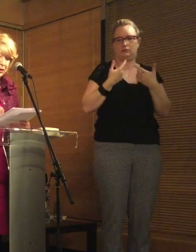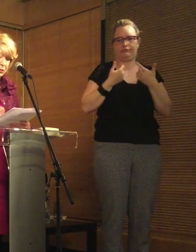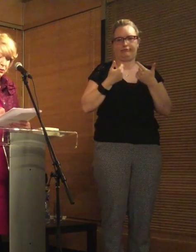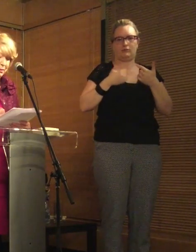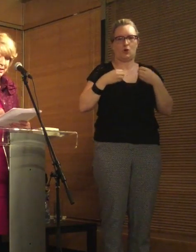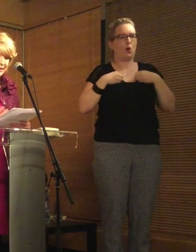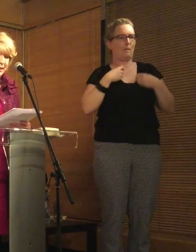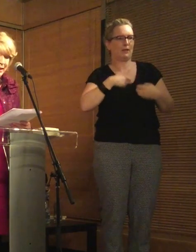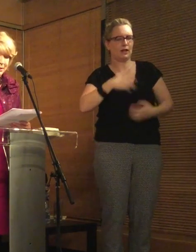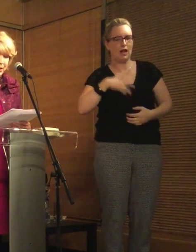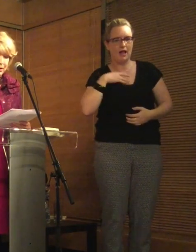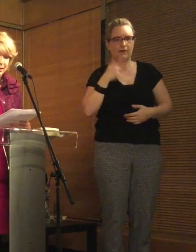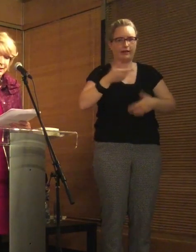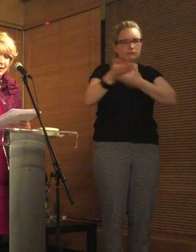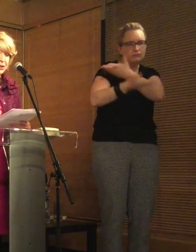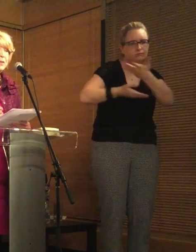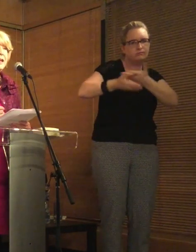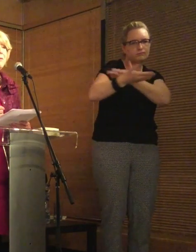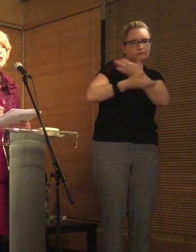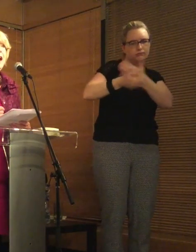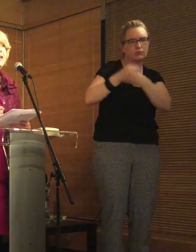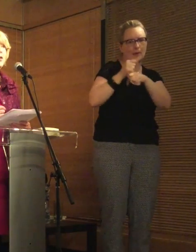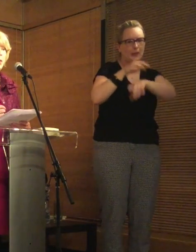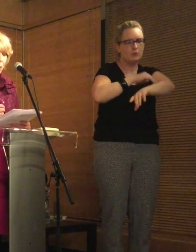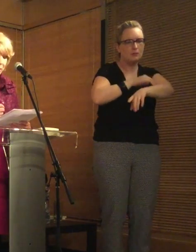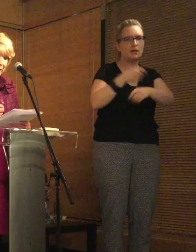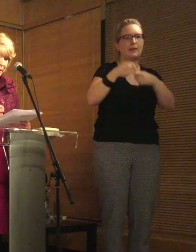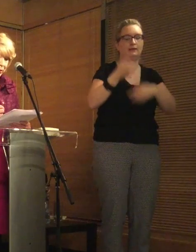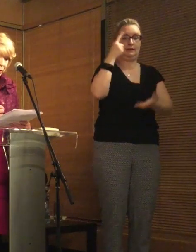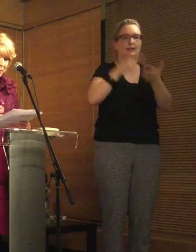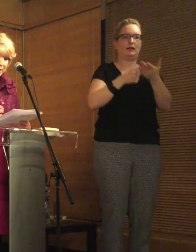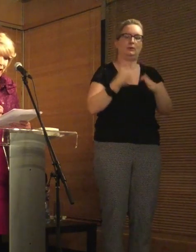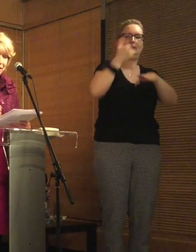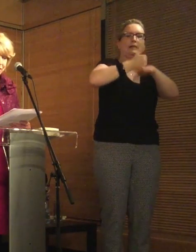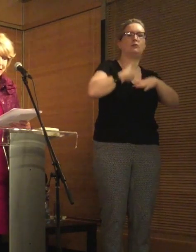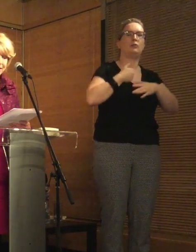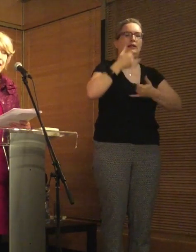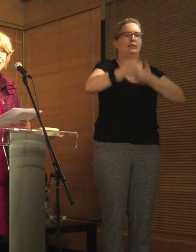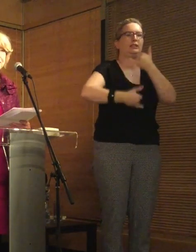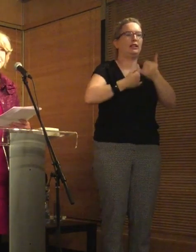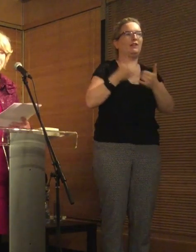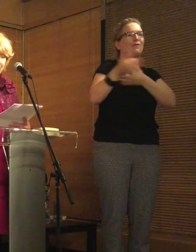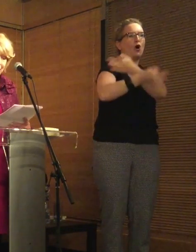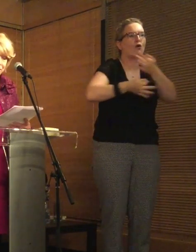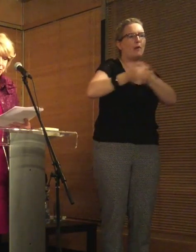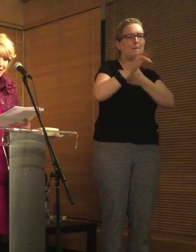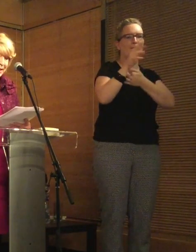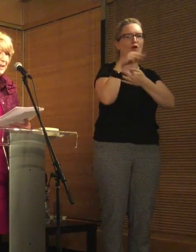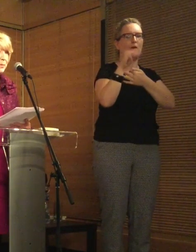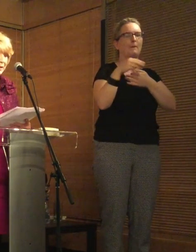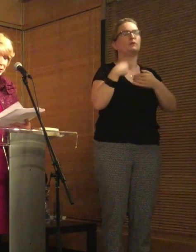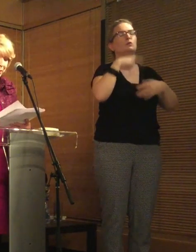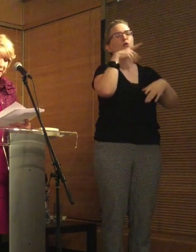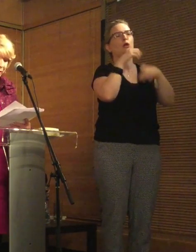what they might do to remedy it, and as we heard, they decided to establish an annual forum for women of Ireland to raise consciousness and to